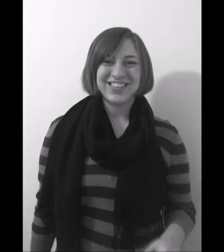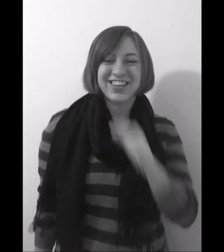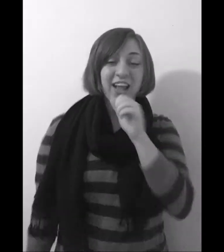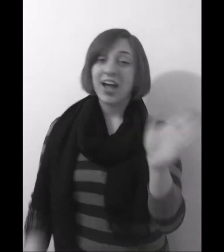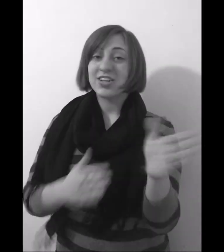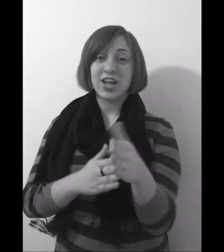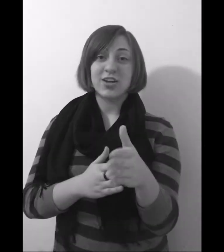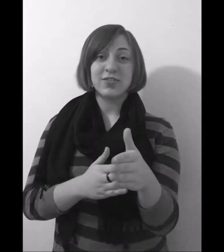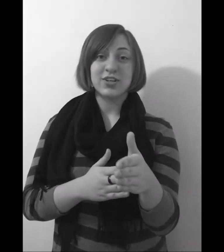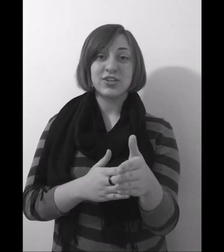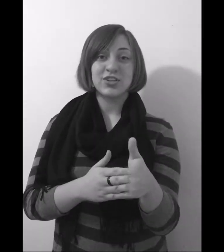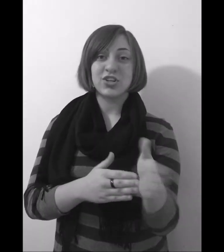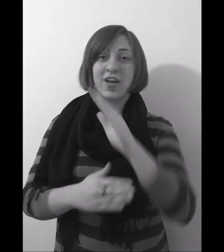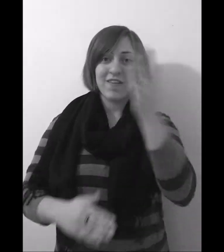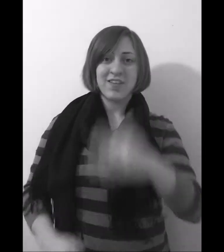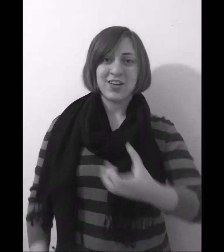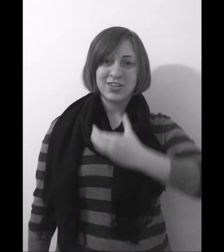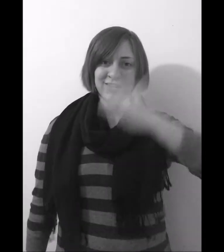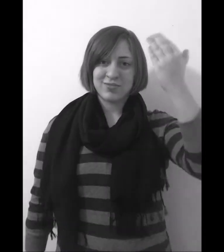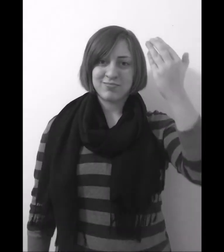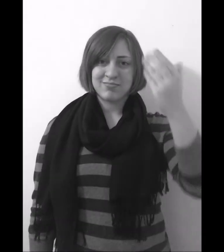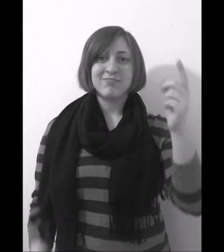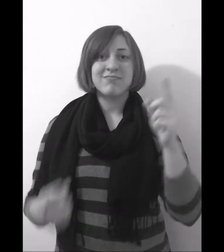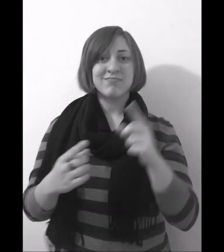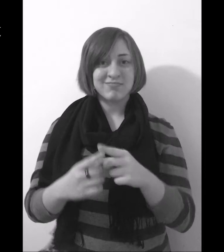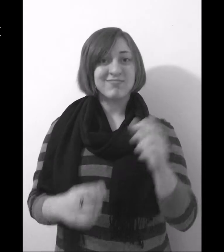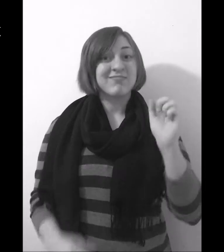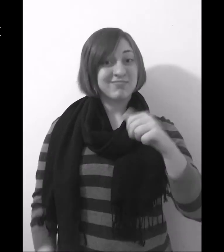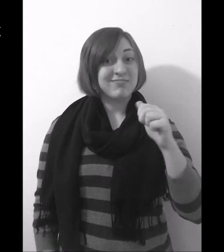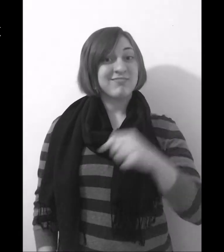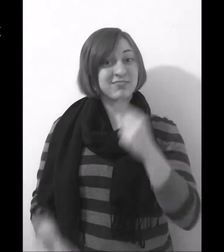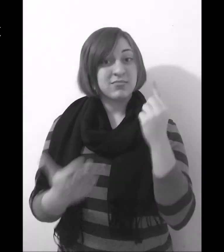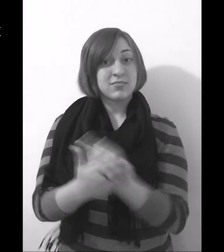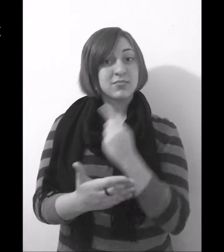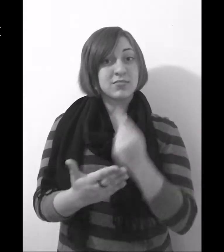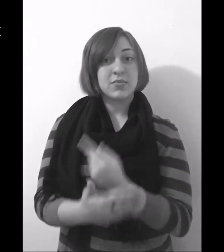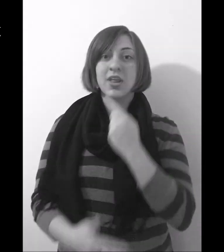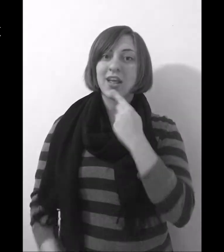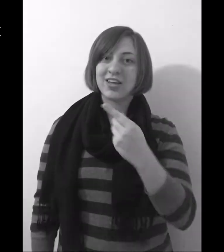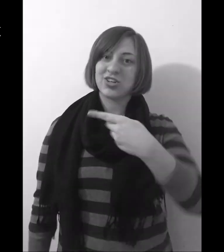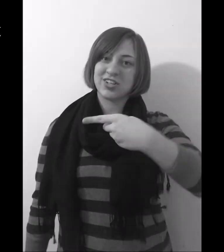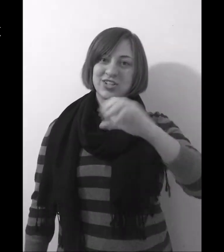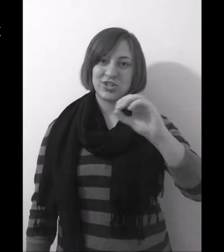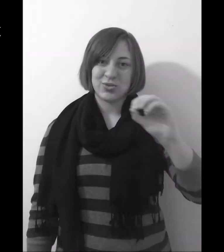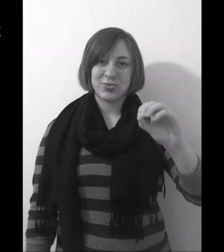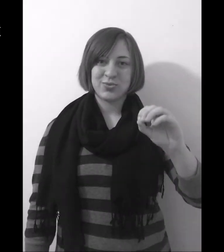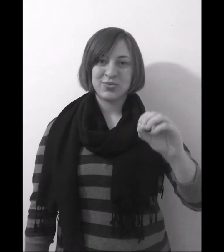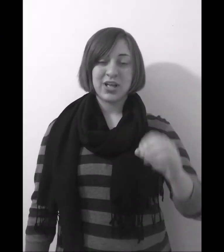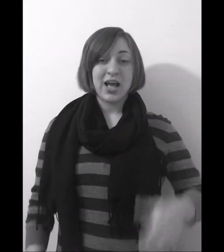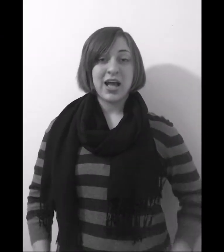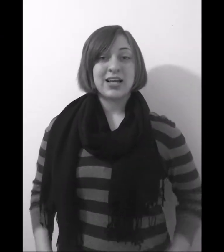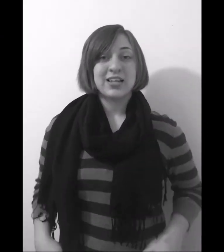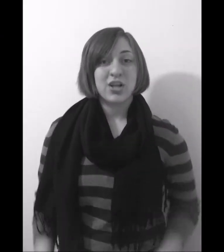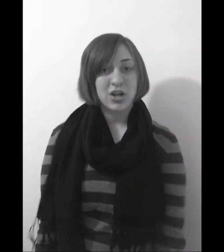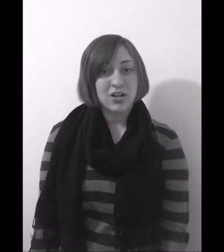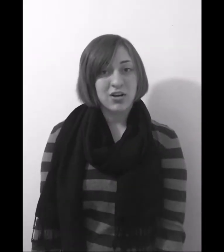It's not a fish, fish never scream, and this one does, though on occasion it says goo. Its legs are long,